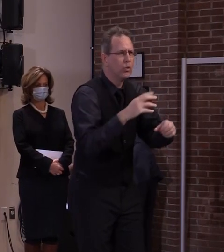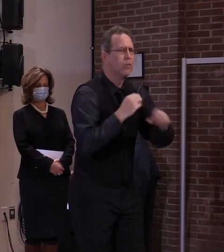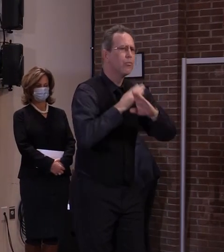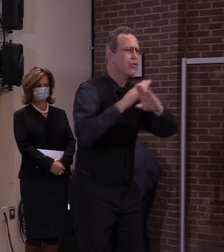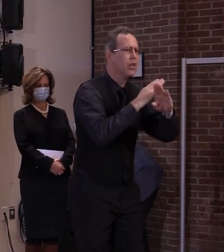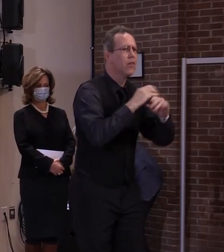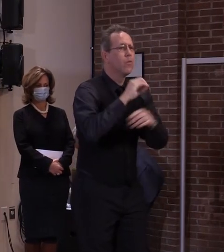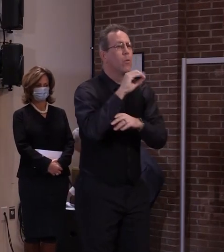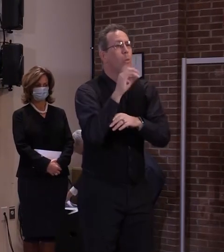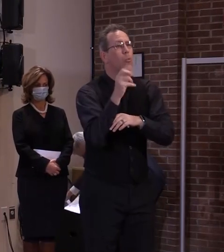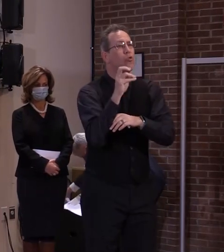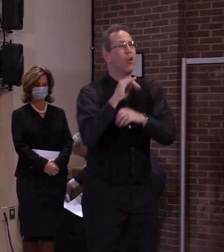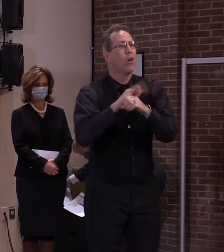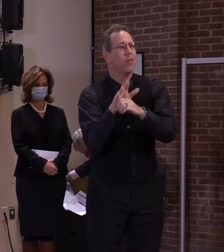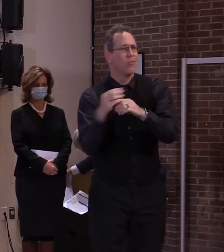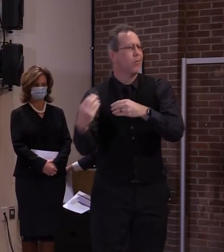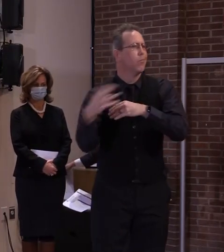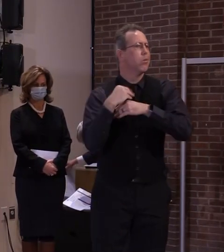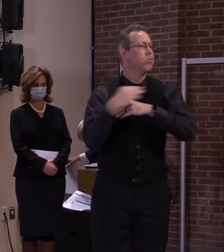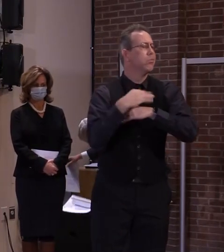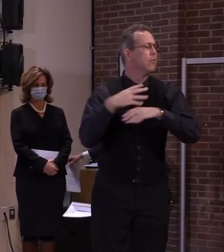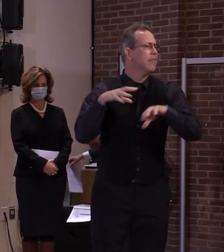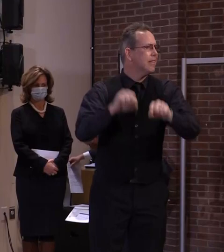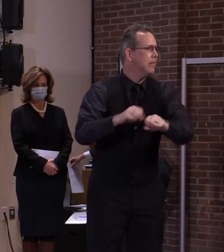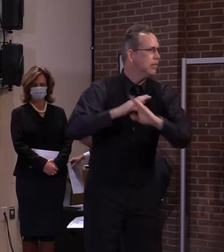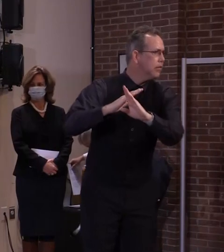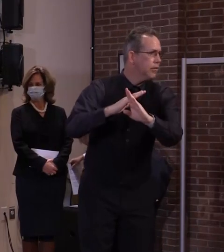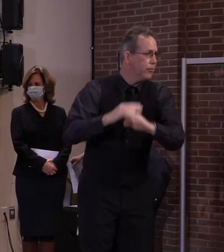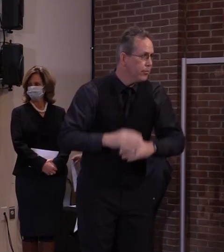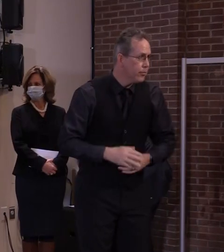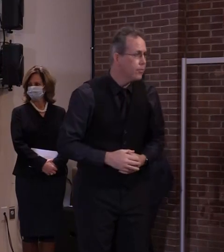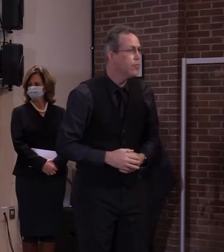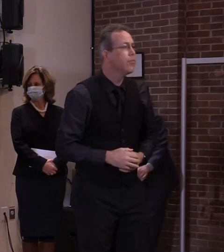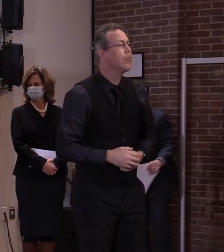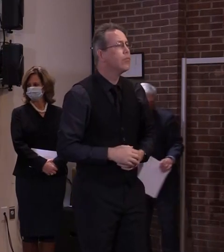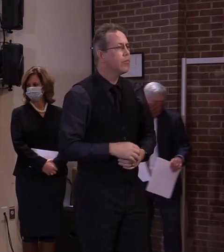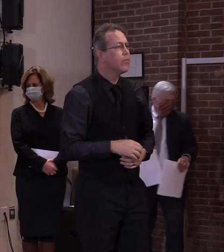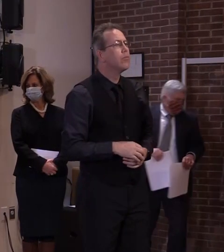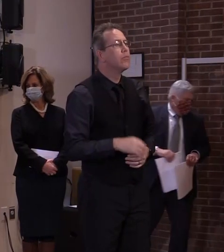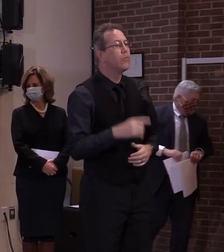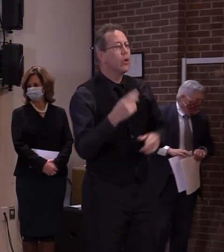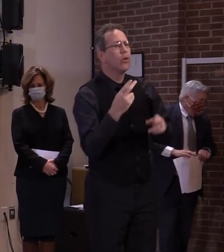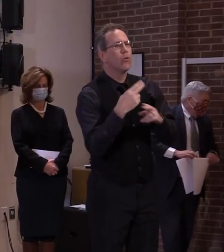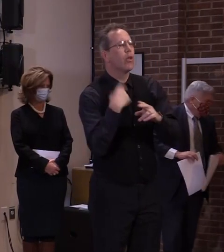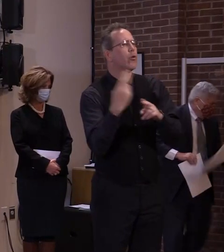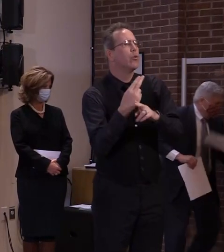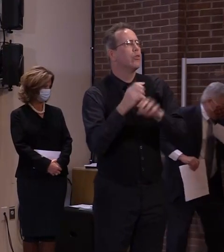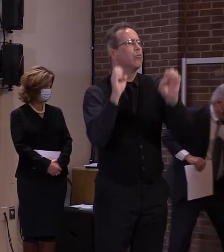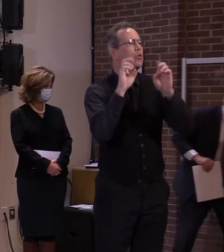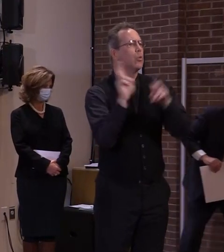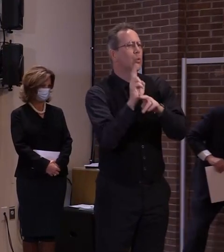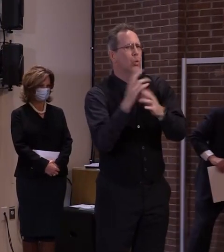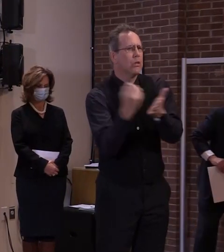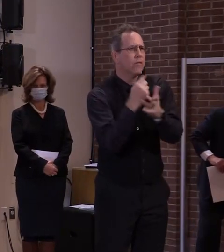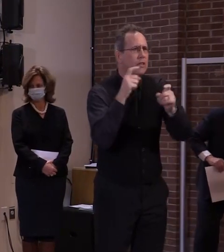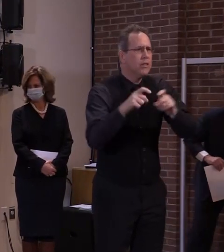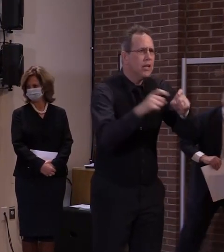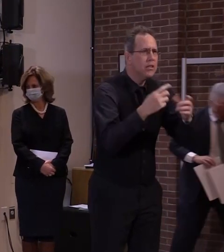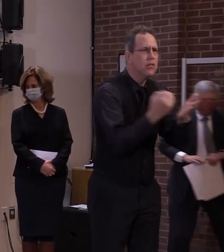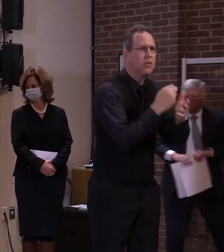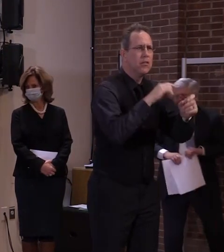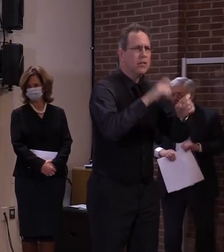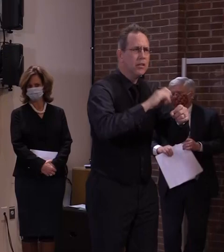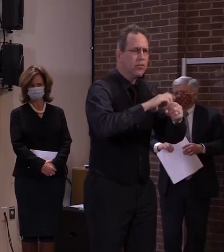be given EUA approval in the coming days, potentially the Pfizer and Merck